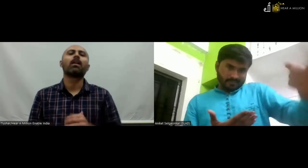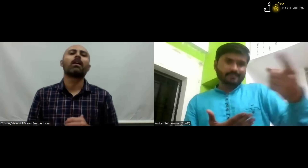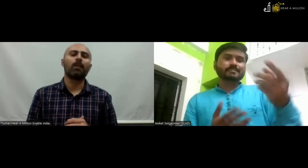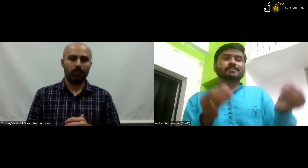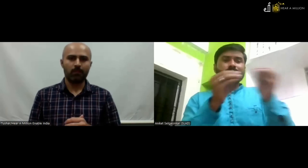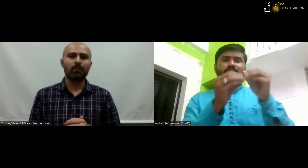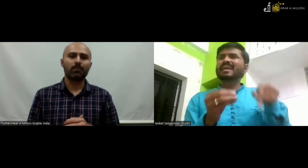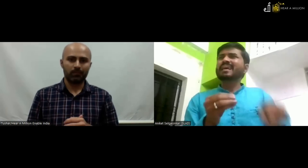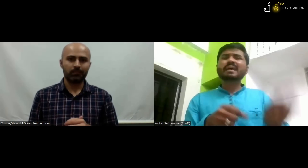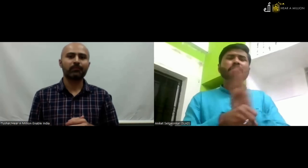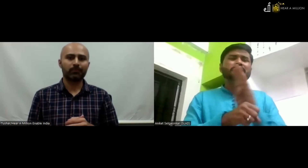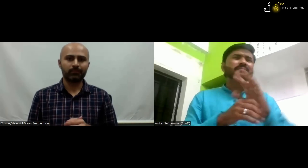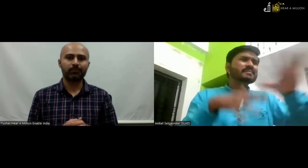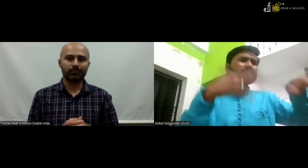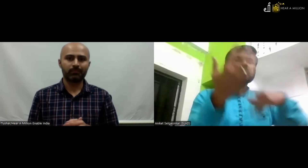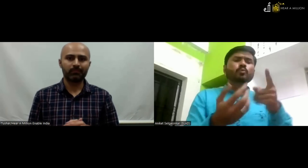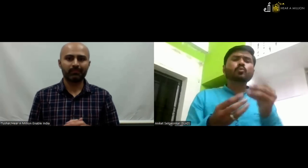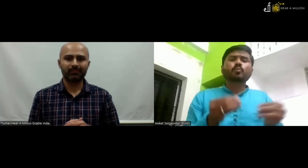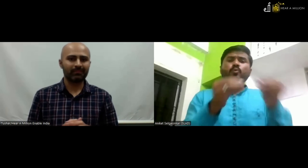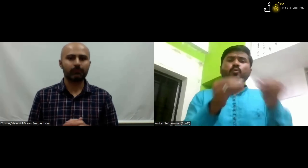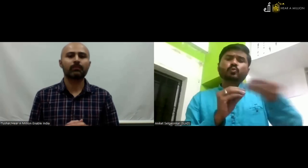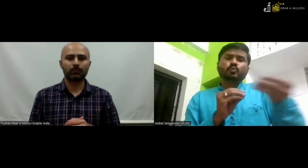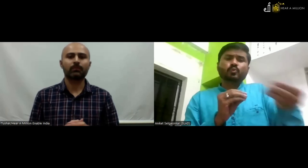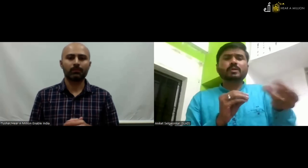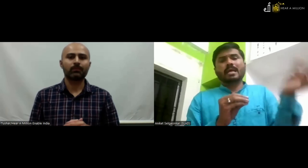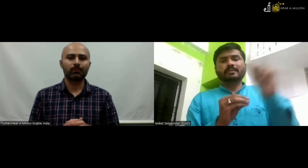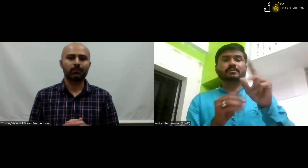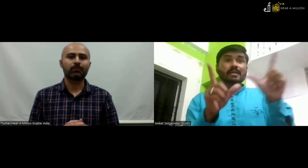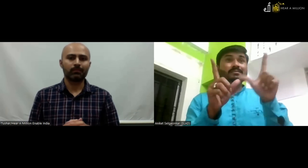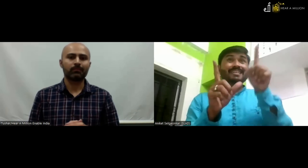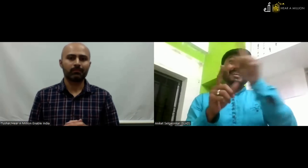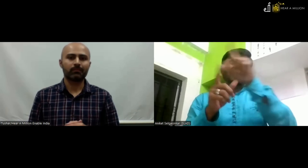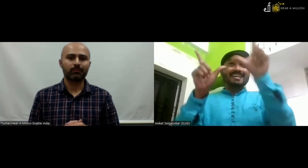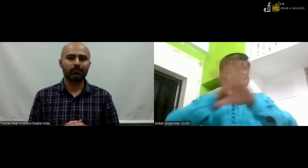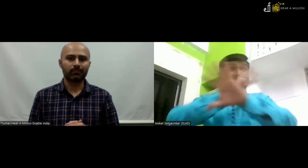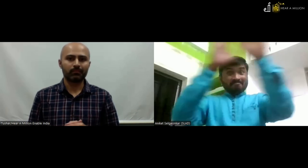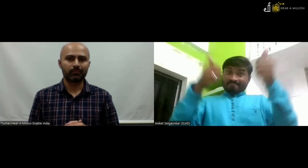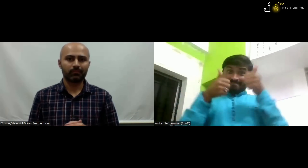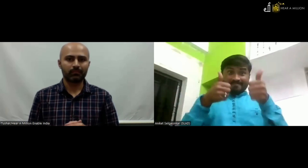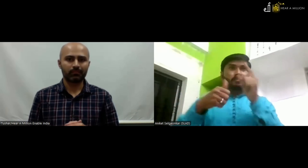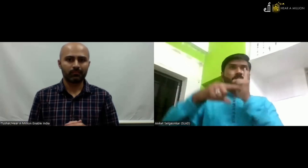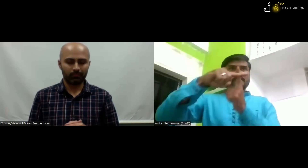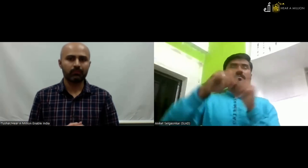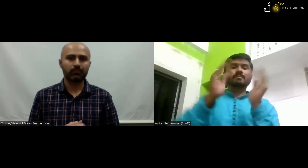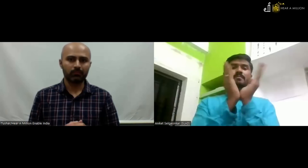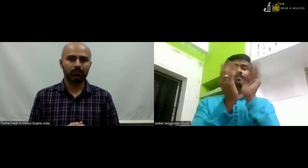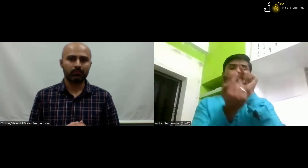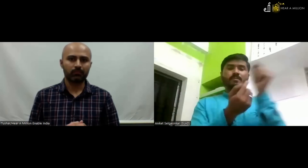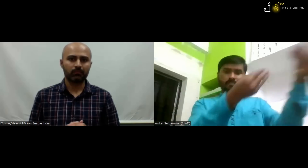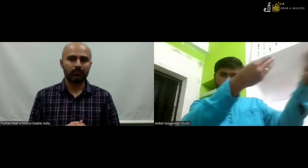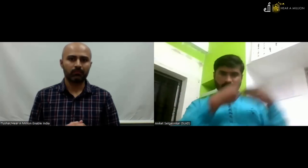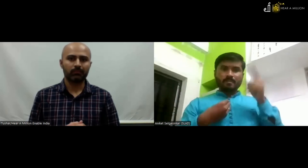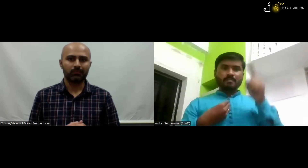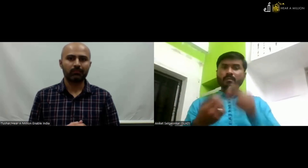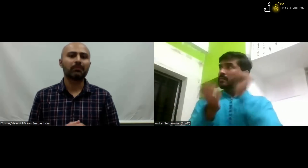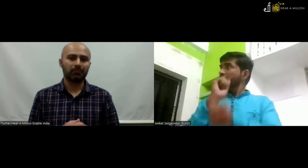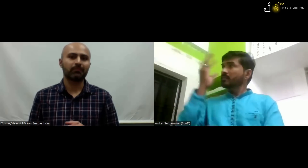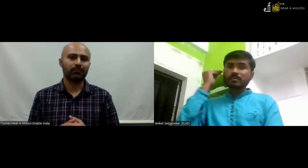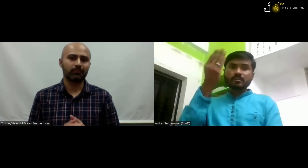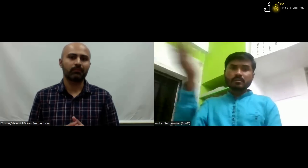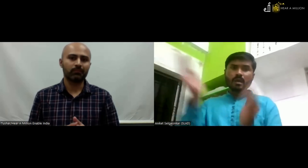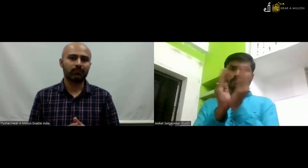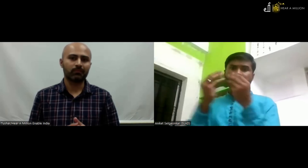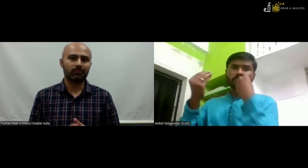for it a lot again. So, but the people are busy in their work, but yeah, still people are getting the license, but